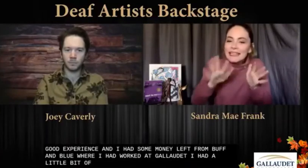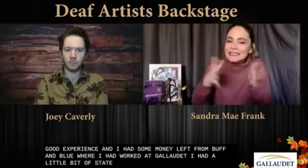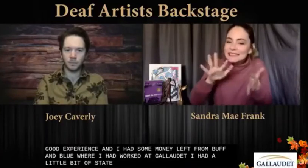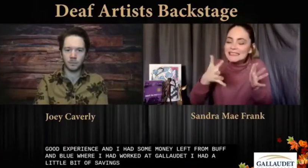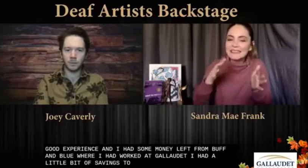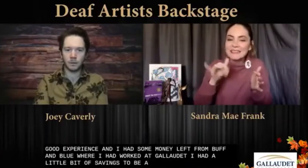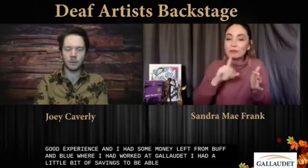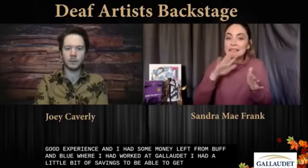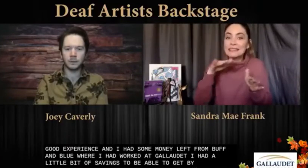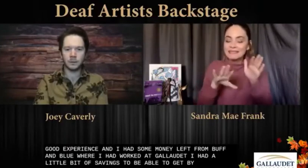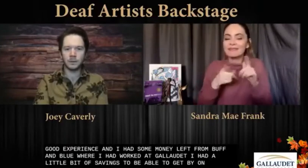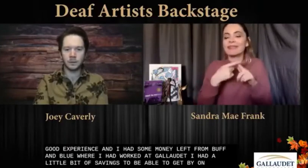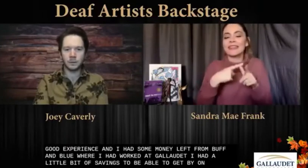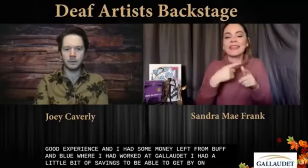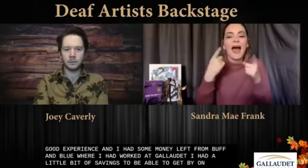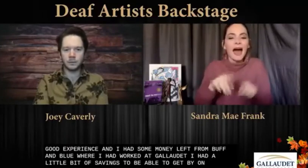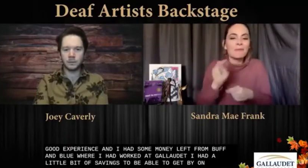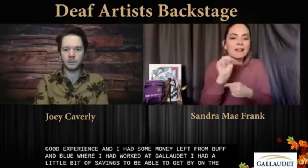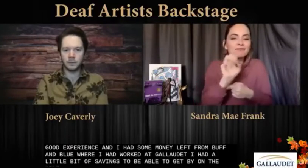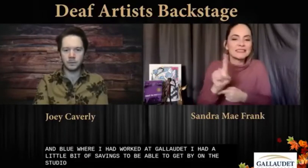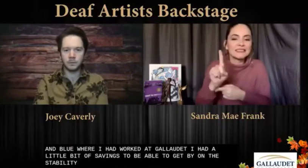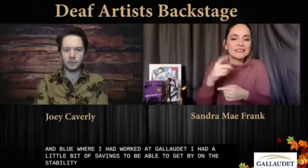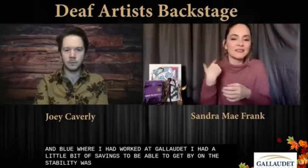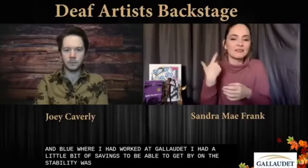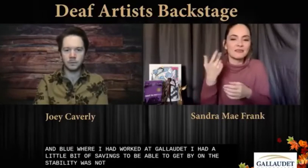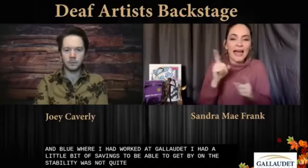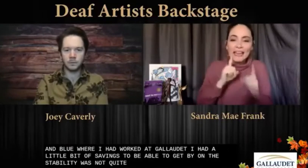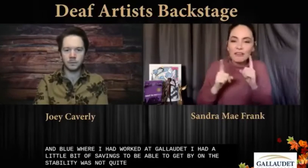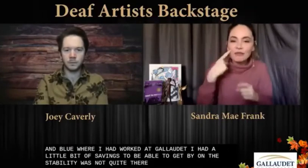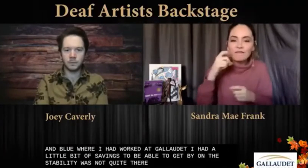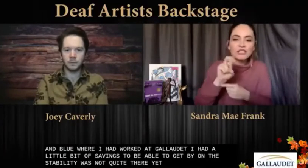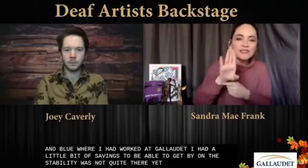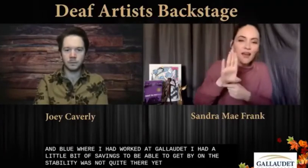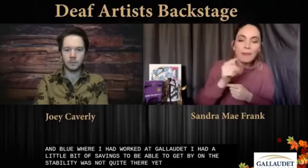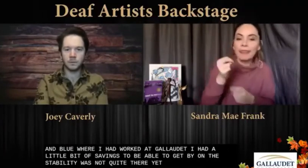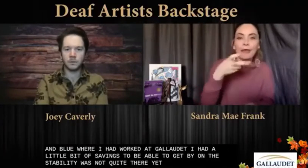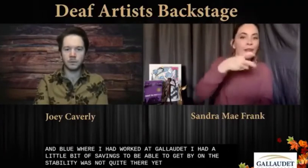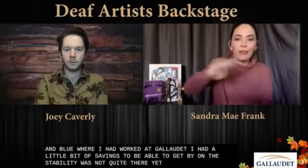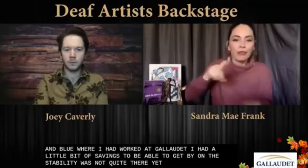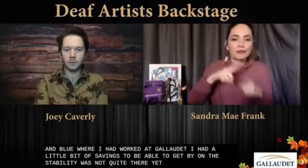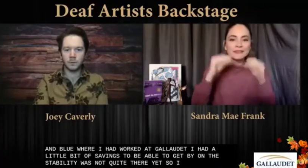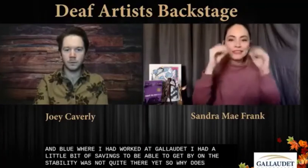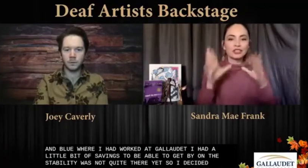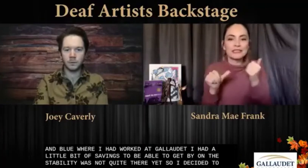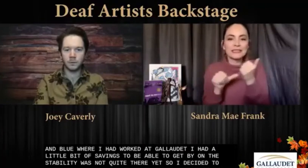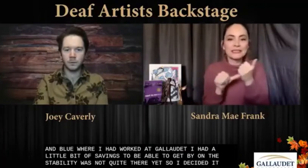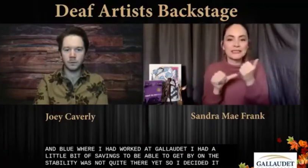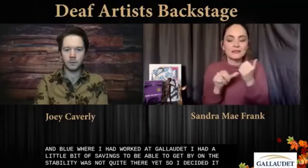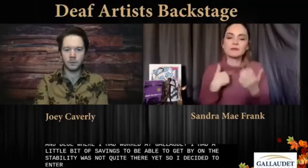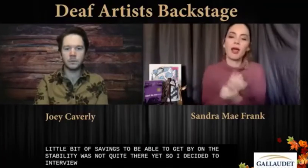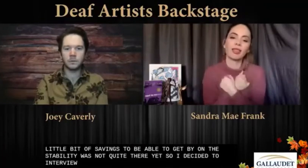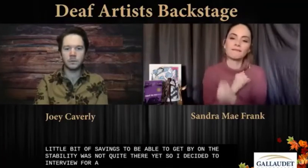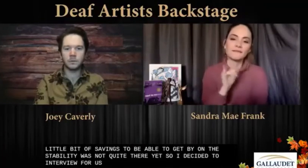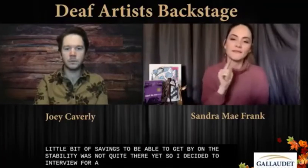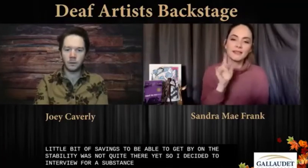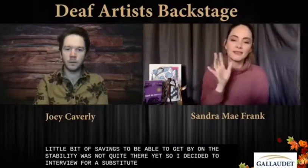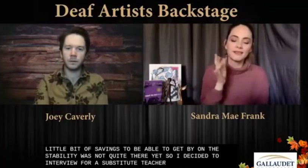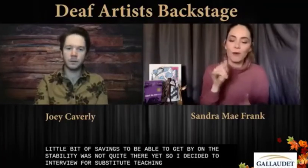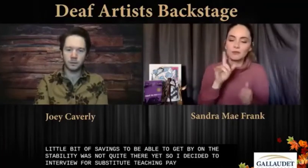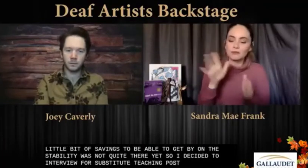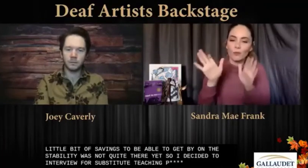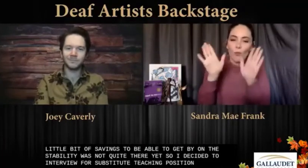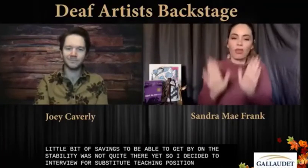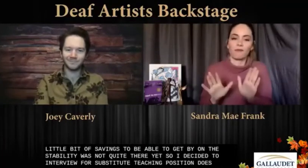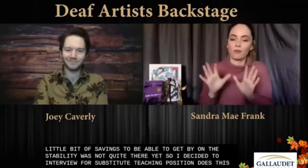savings to be able to get by on the stability was not quite there yet so I decided to interview for a substitute teaching